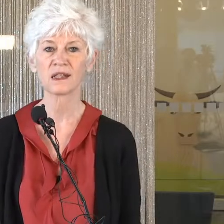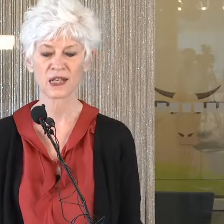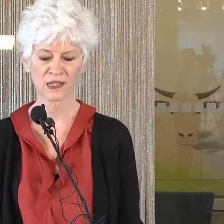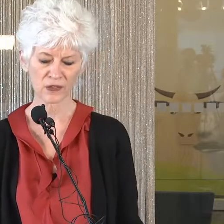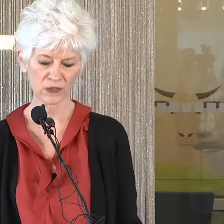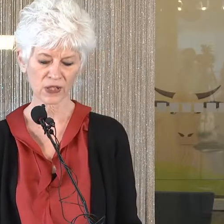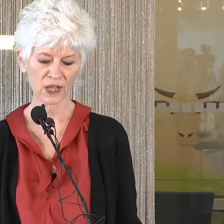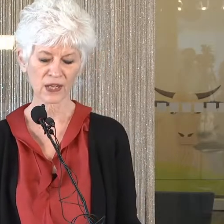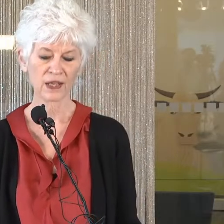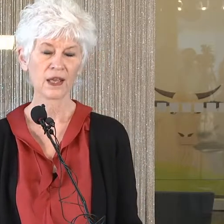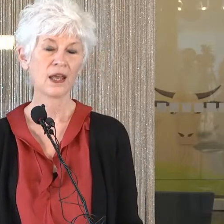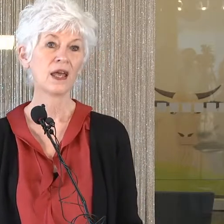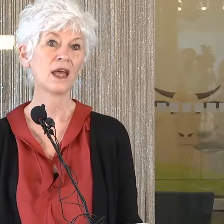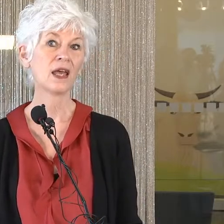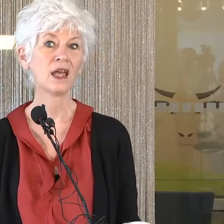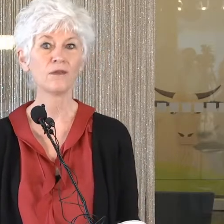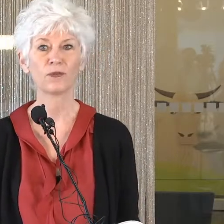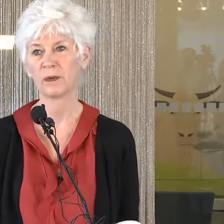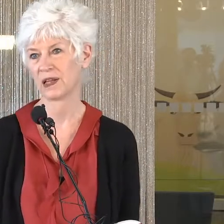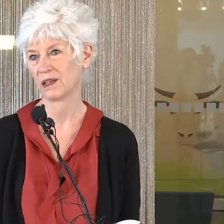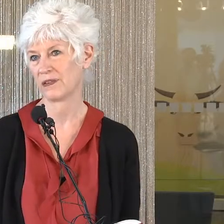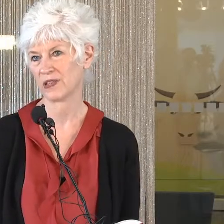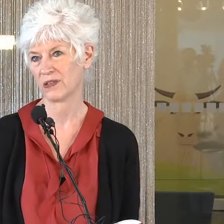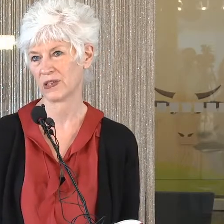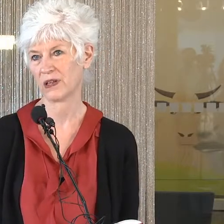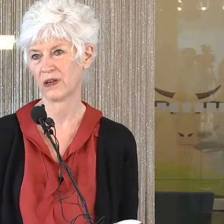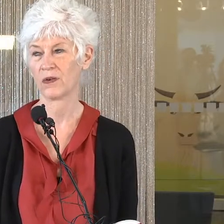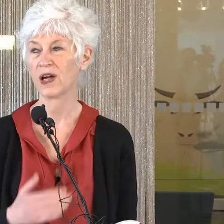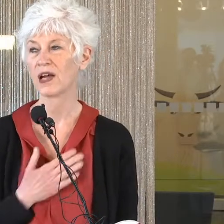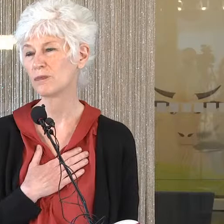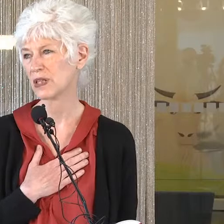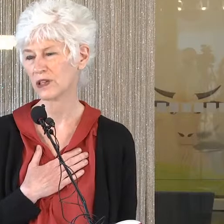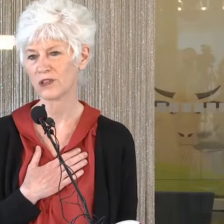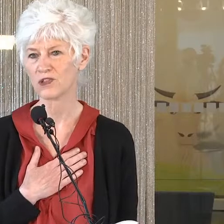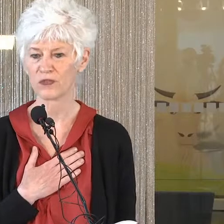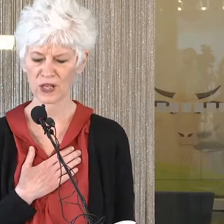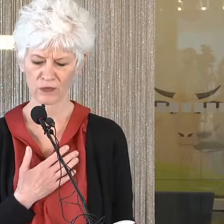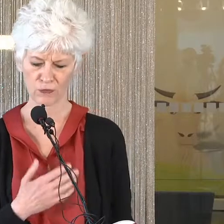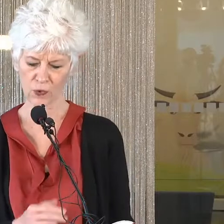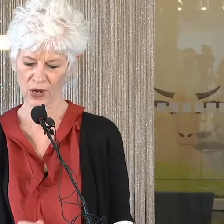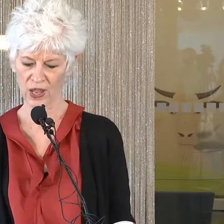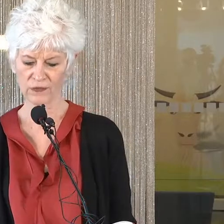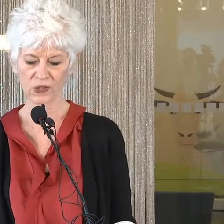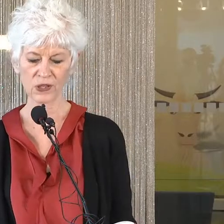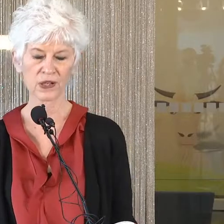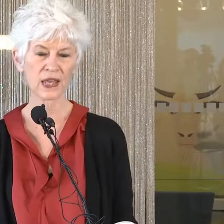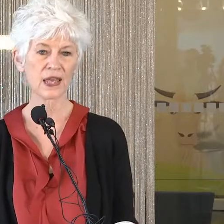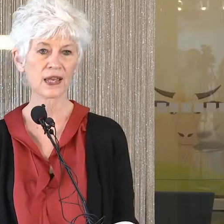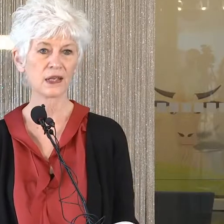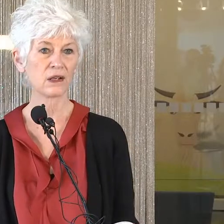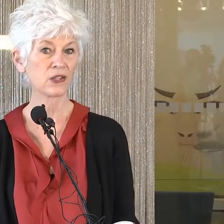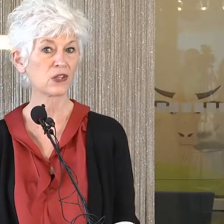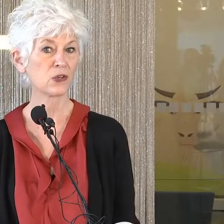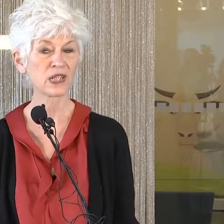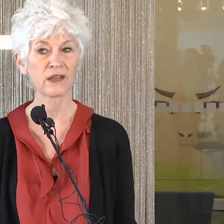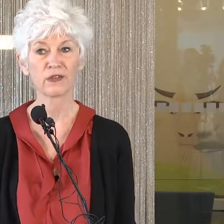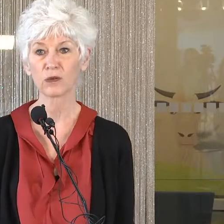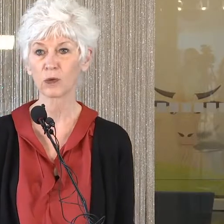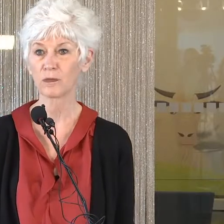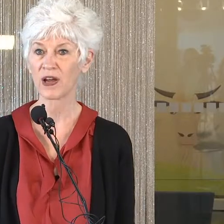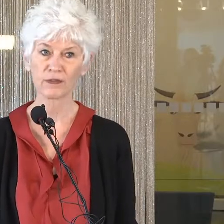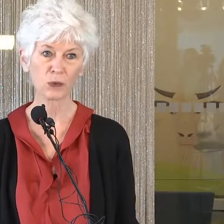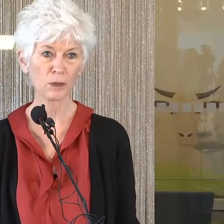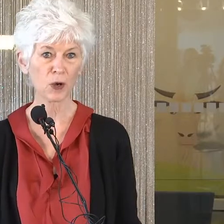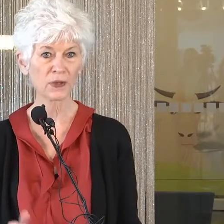1919 to 1939. Everybody loves Art Deco. I've been a huge fan forever, and Art Deco is